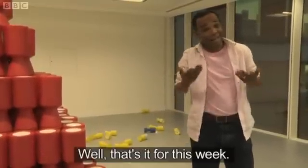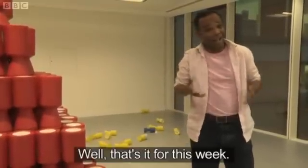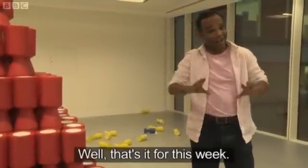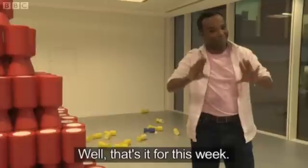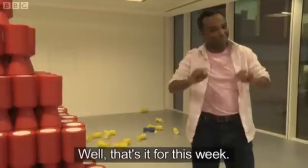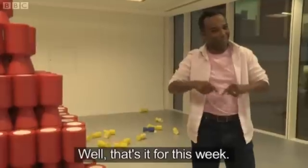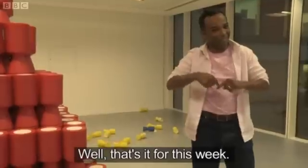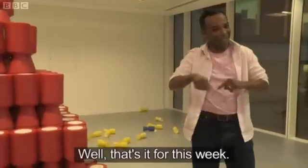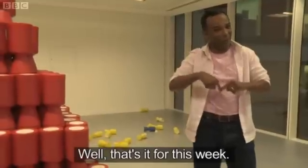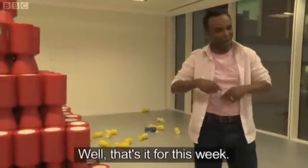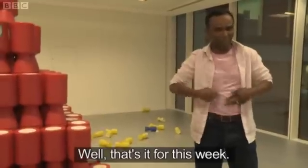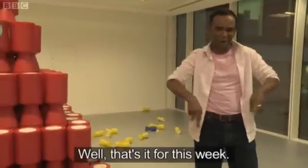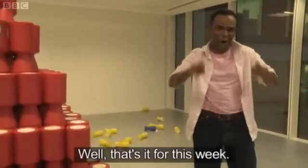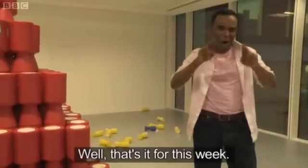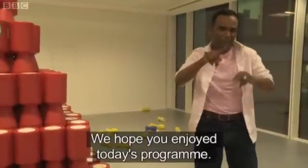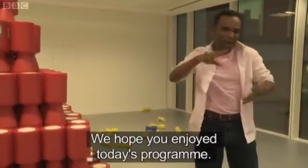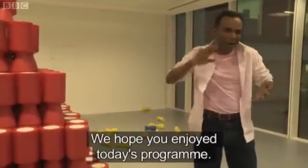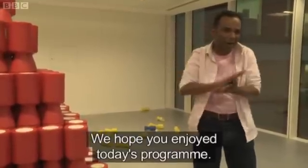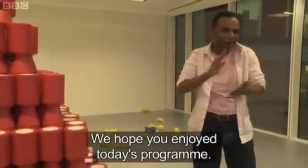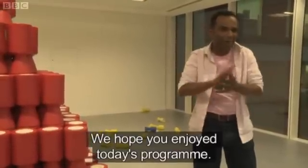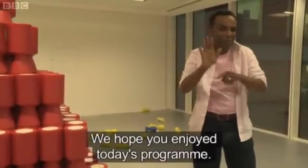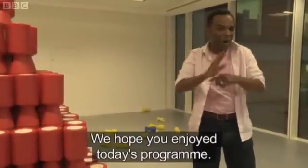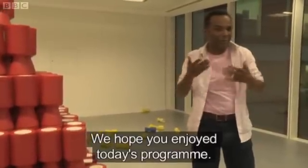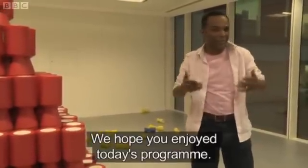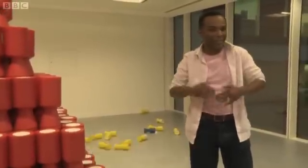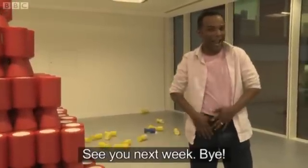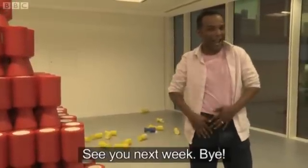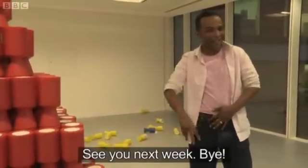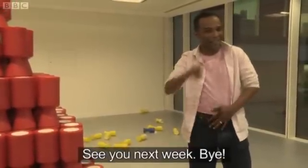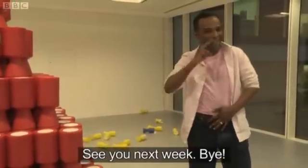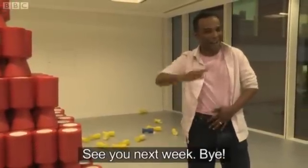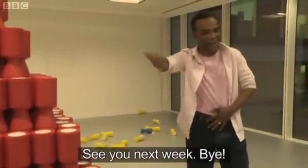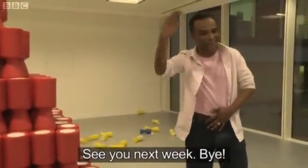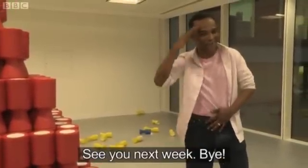Well, that's it for this week. We hope you enjoyed today's programme. See you next week. Bye.